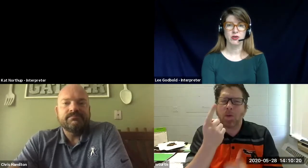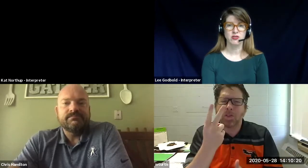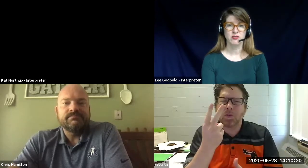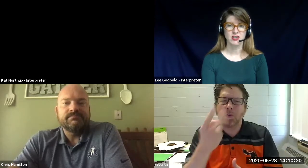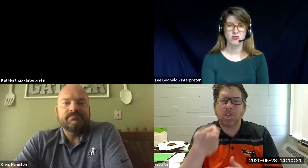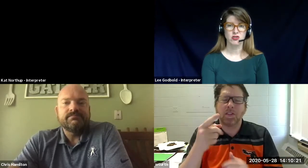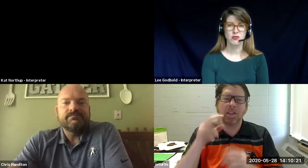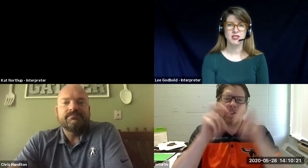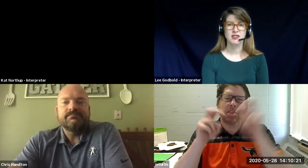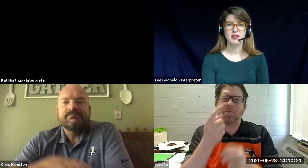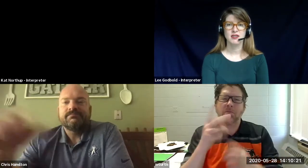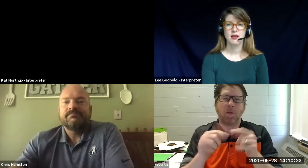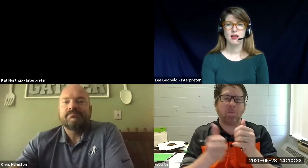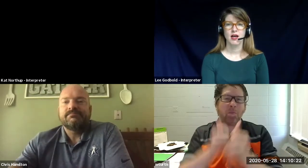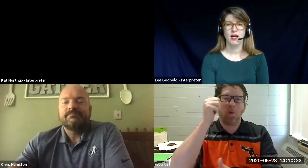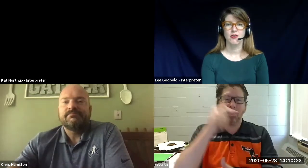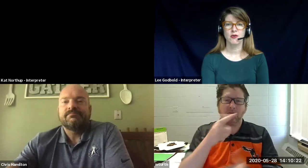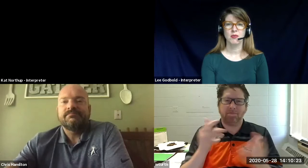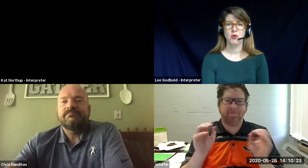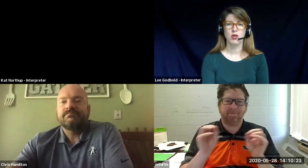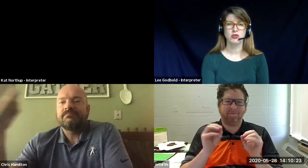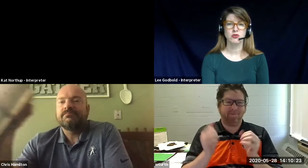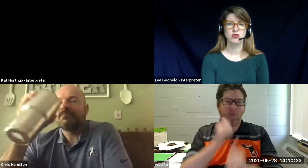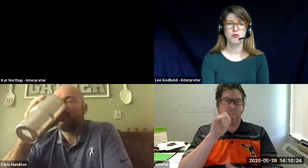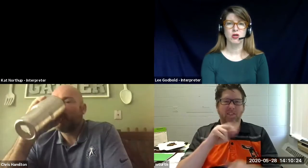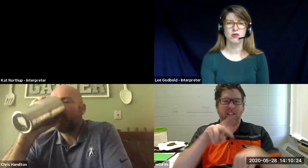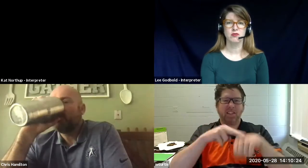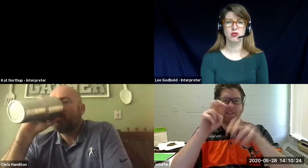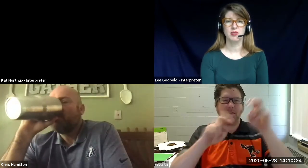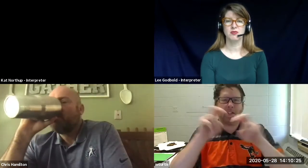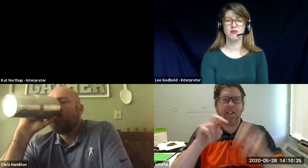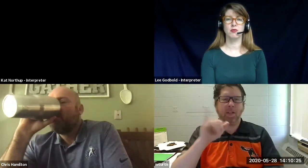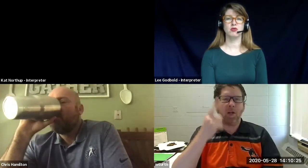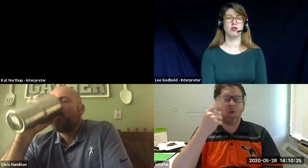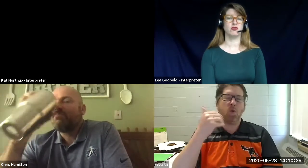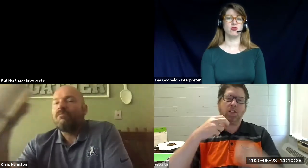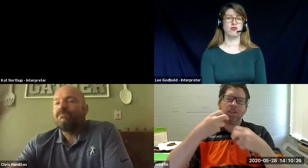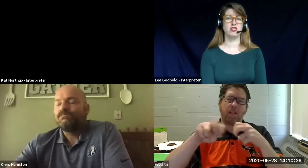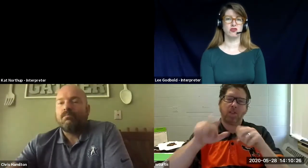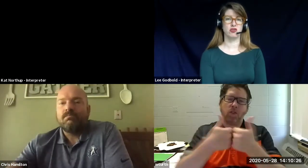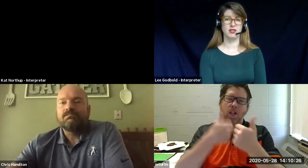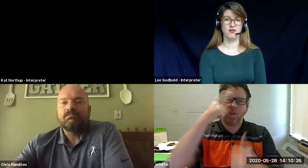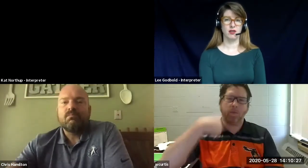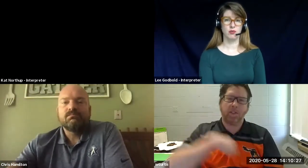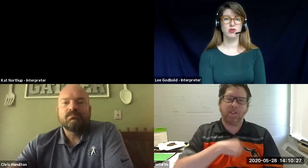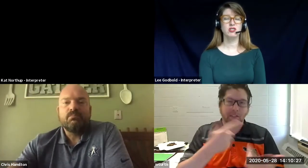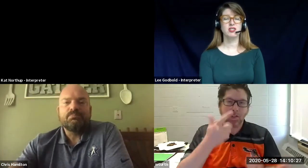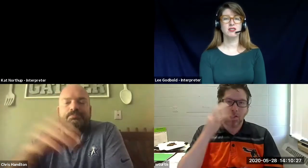to national tournaments, and then there may be one or two small tournaments, but for the most part, there's no regional tournaments available, which does make it